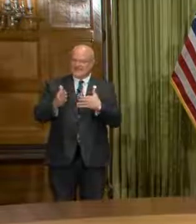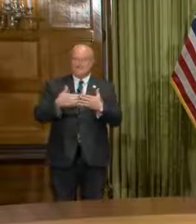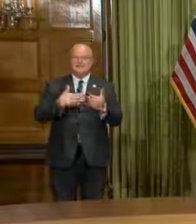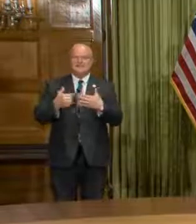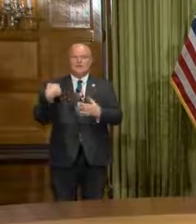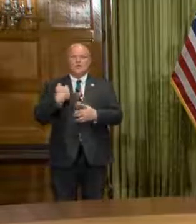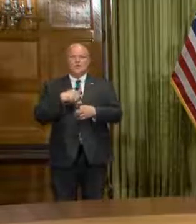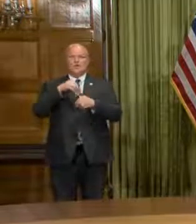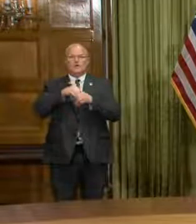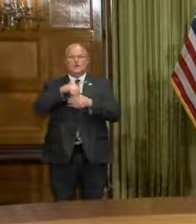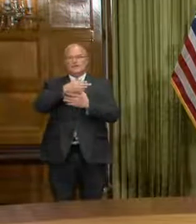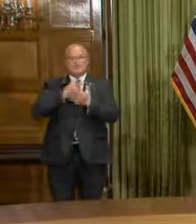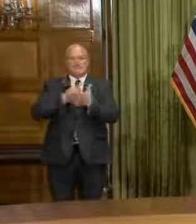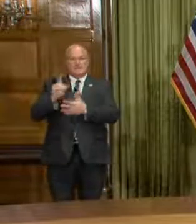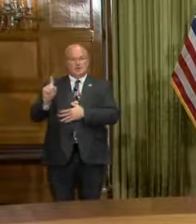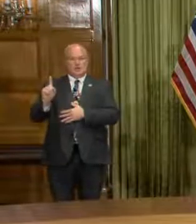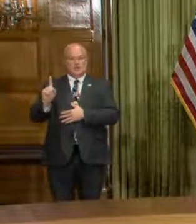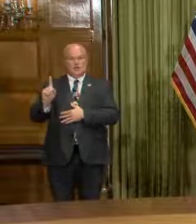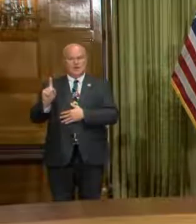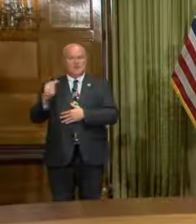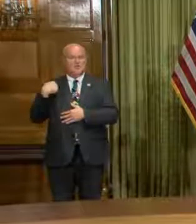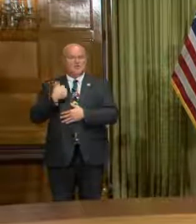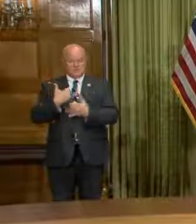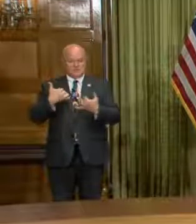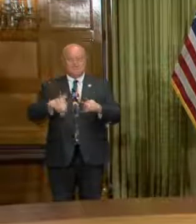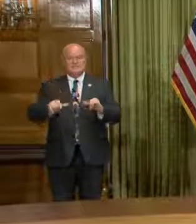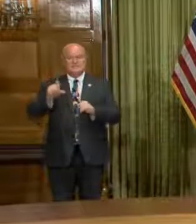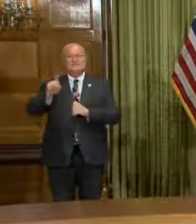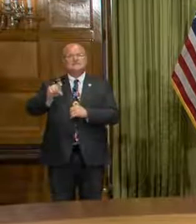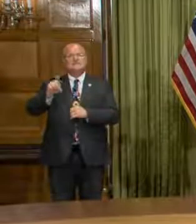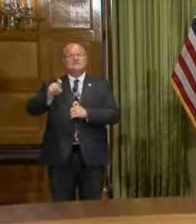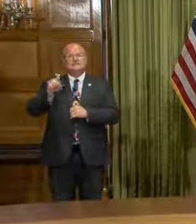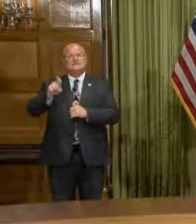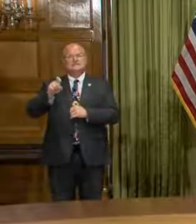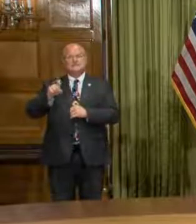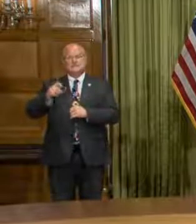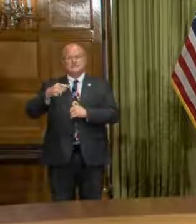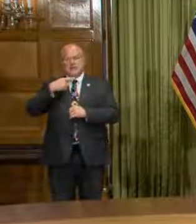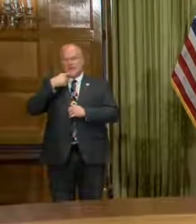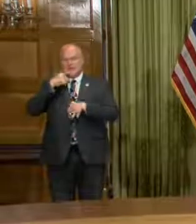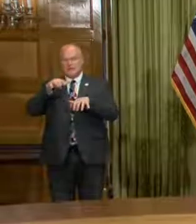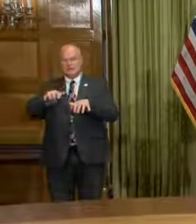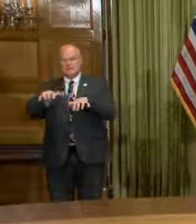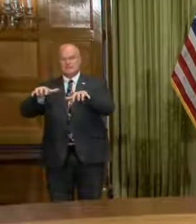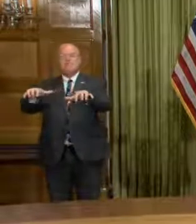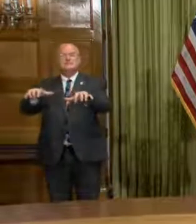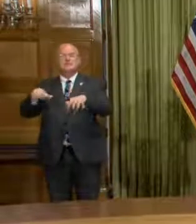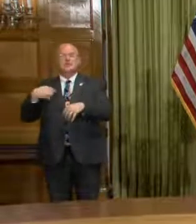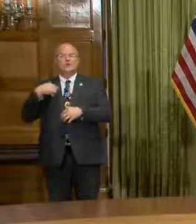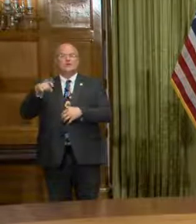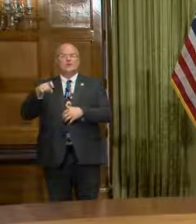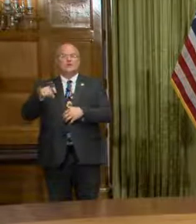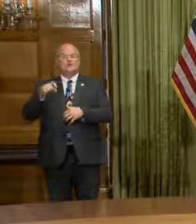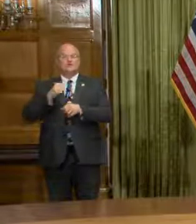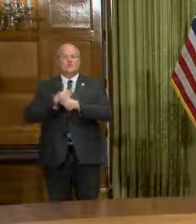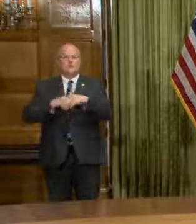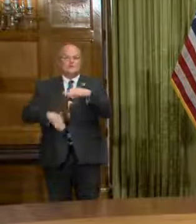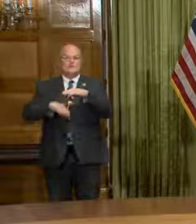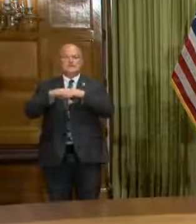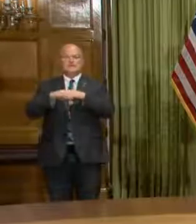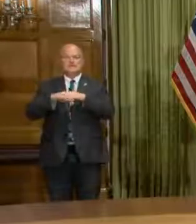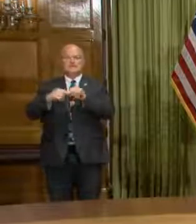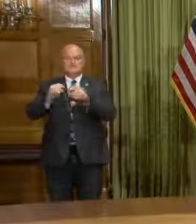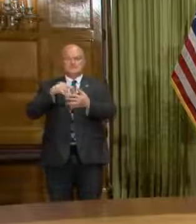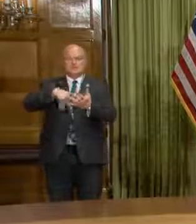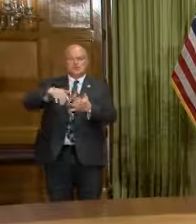even when we're in phase 1, we still need to, in public, we need to maximize